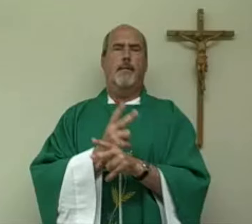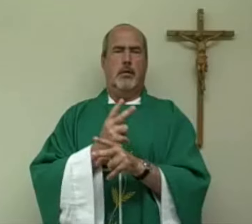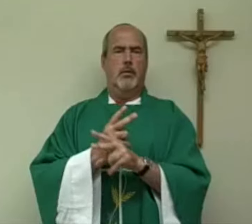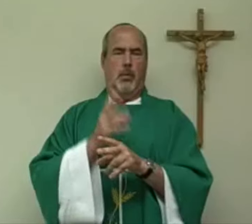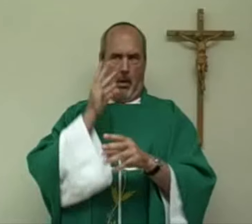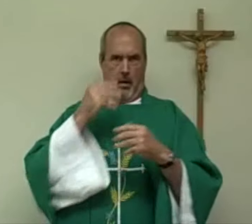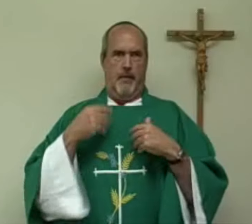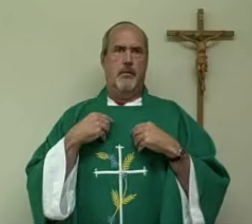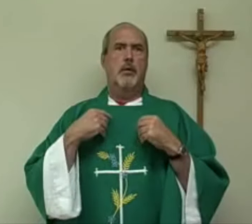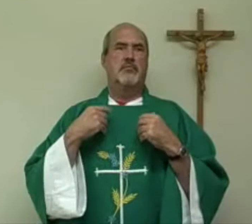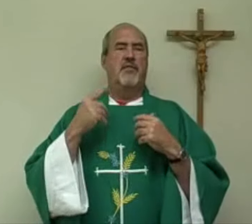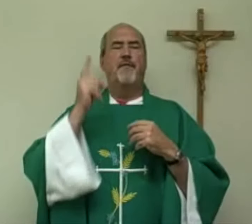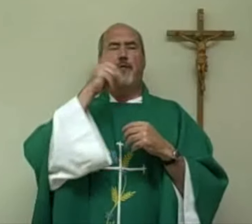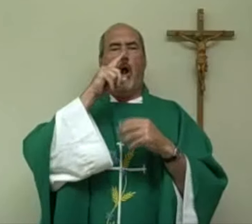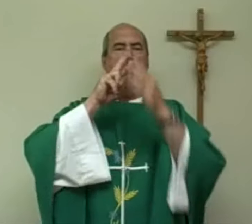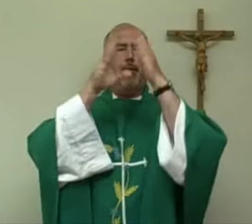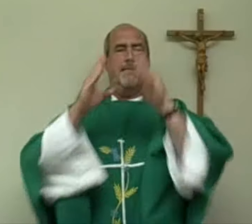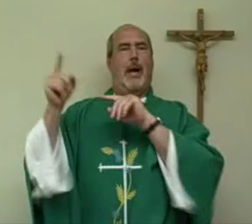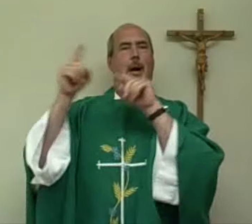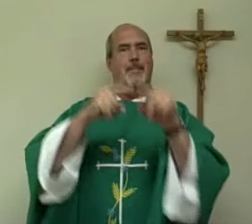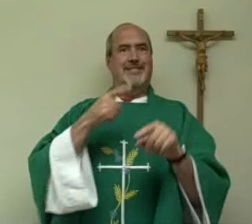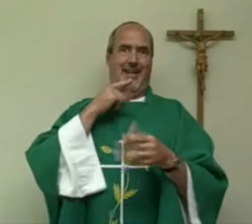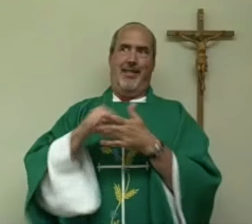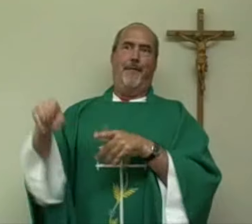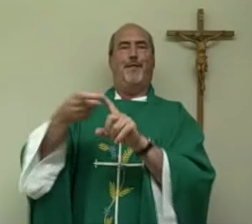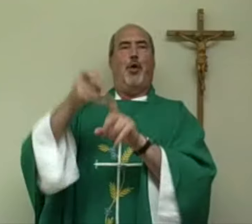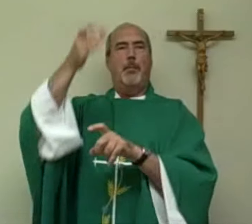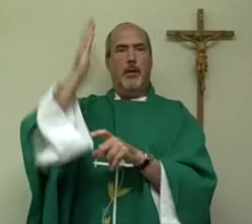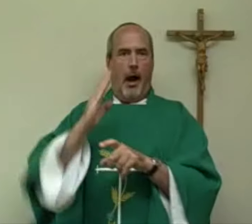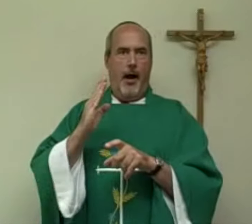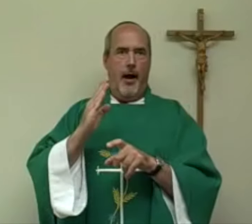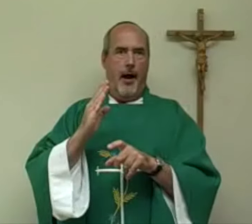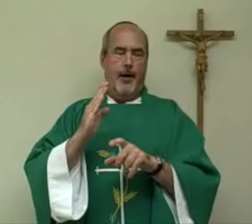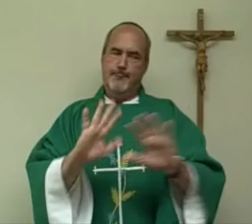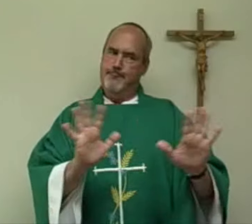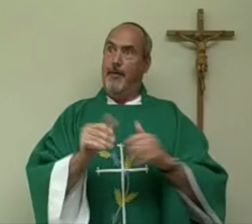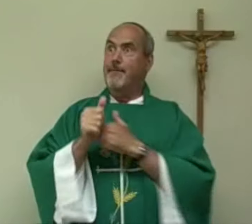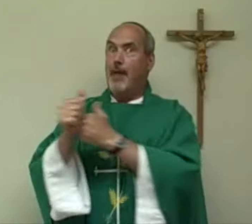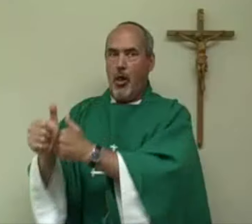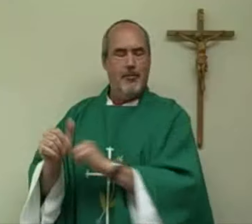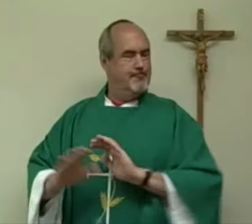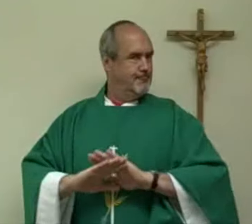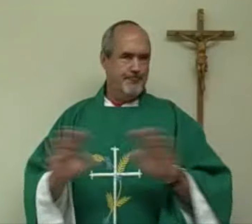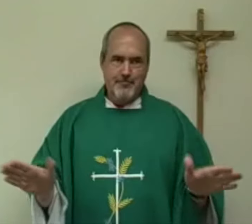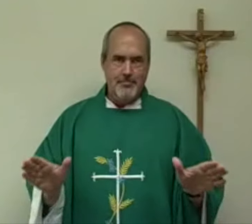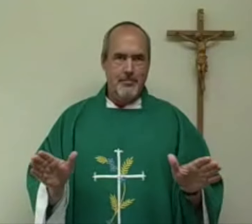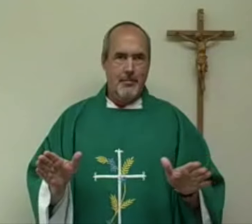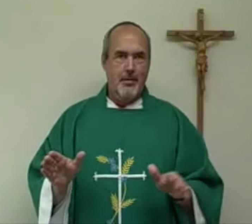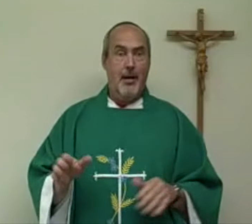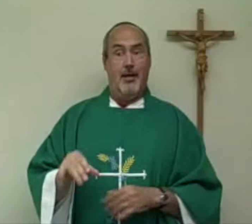Today, Jesus warns the apostles that they have to be careful about false prophets that will come in the name of